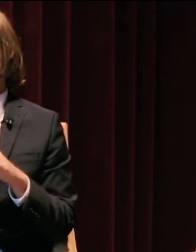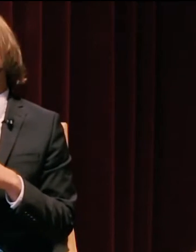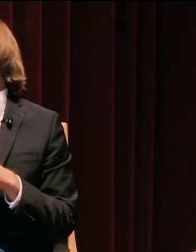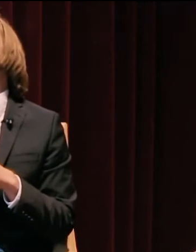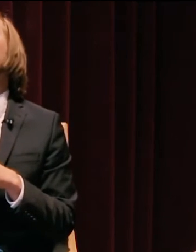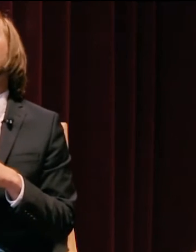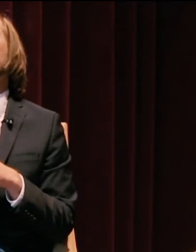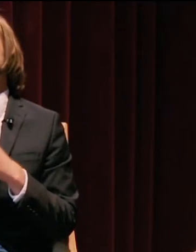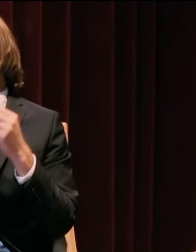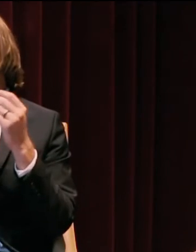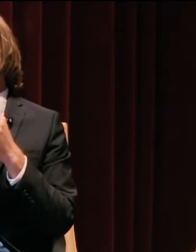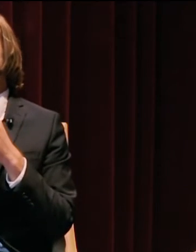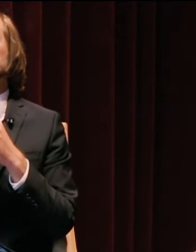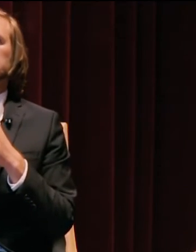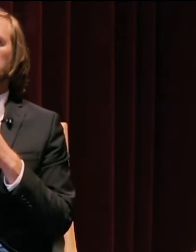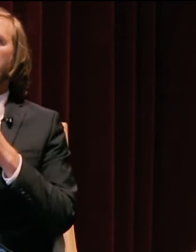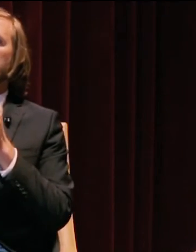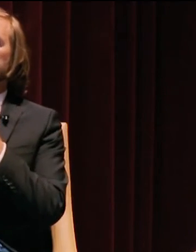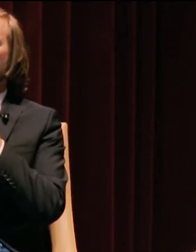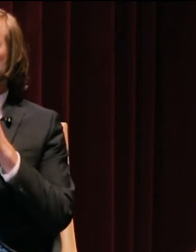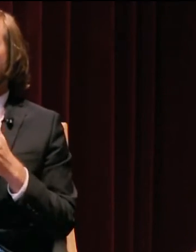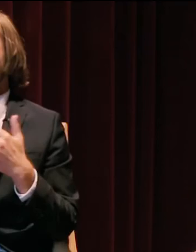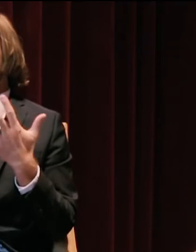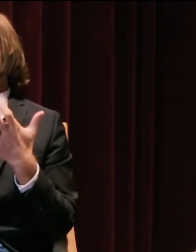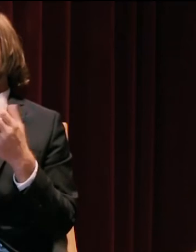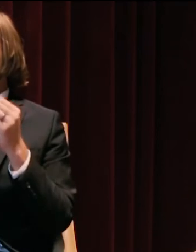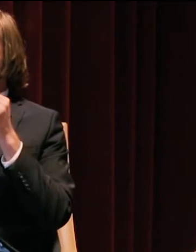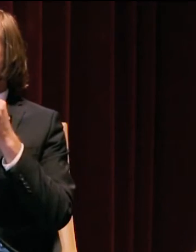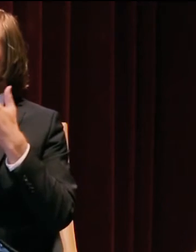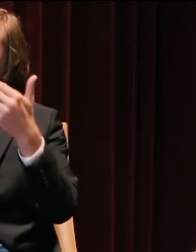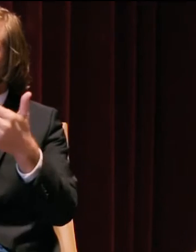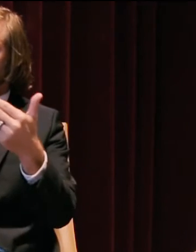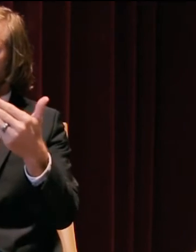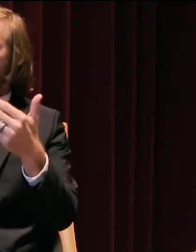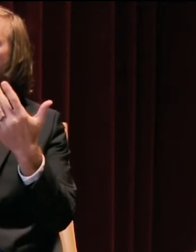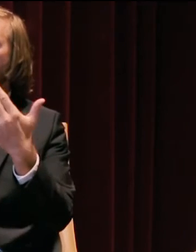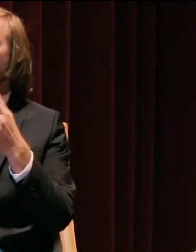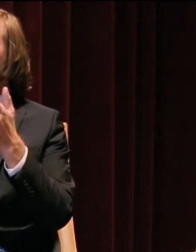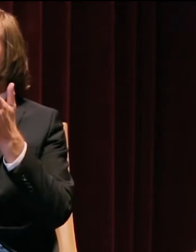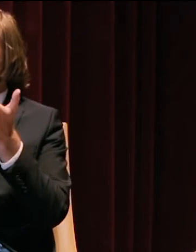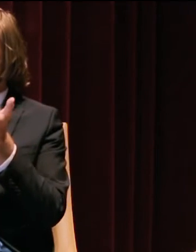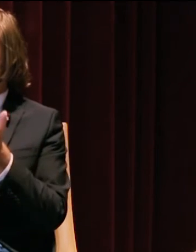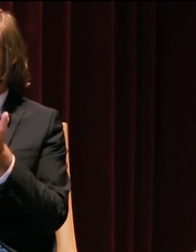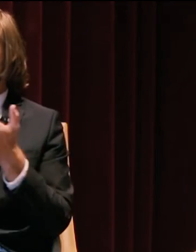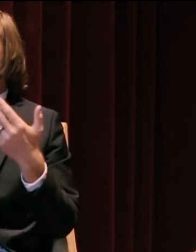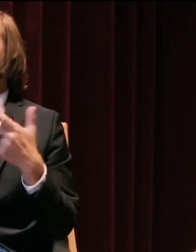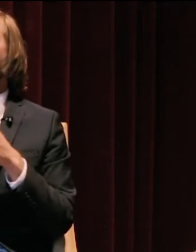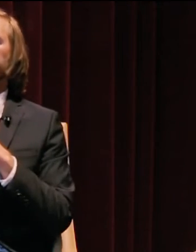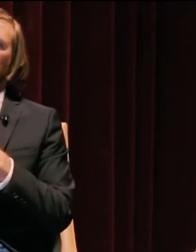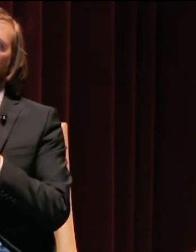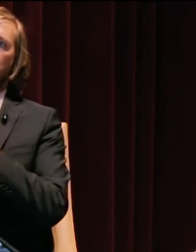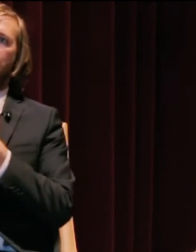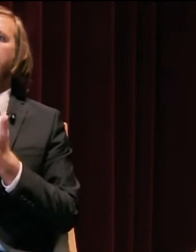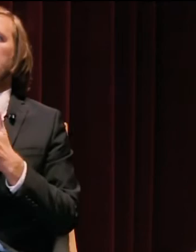I am considering bringing in partners. I want to get further down the road with a couple of contracts, and that will really help